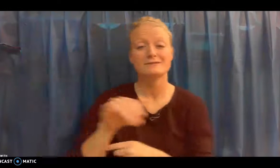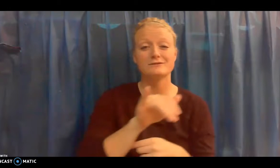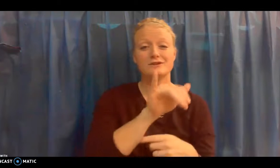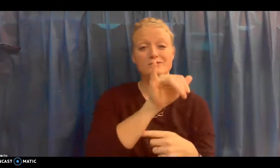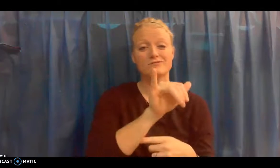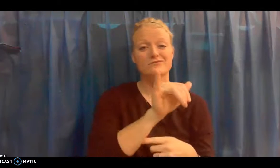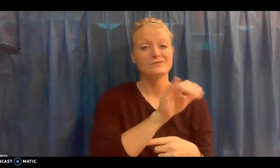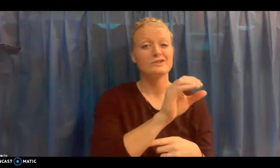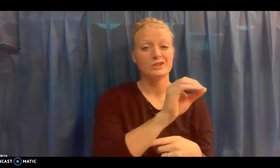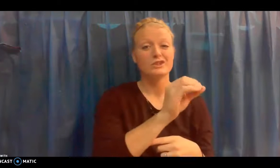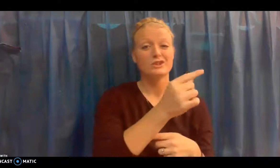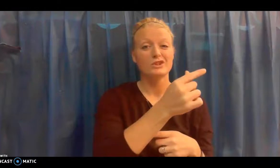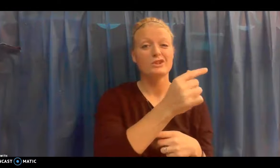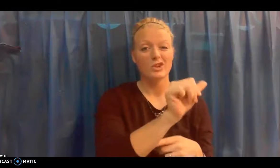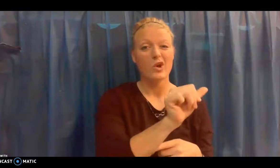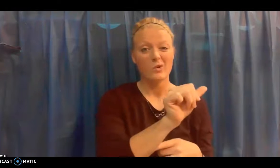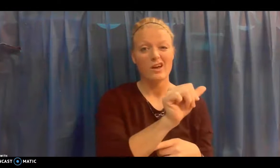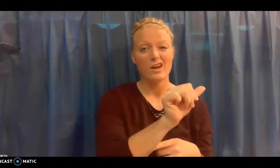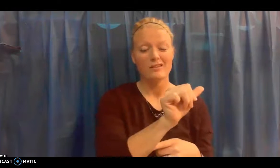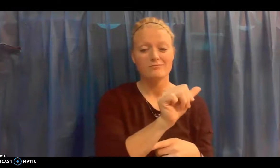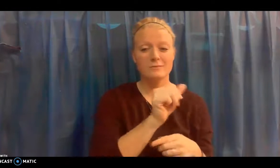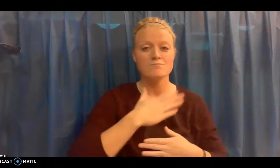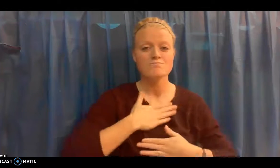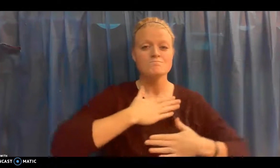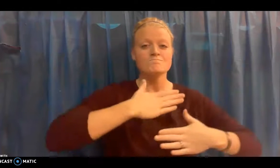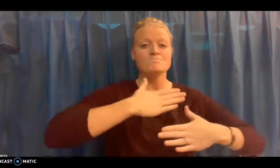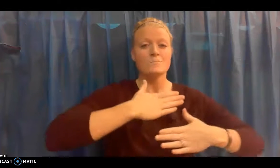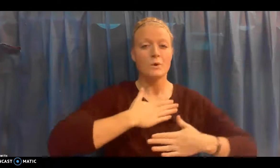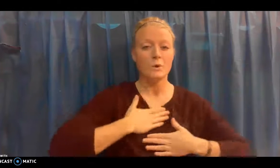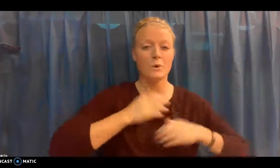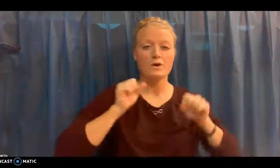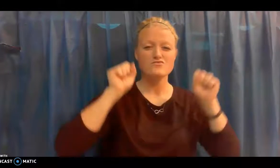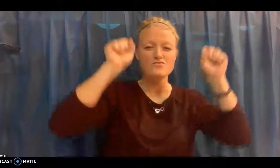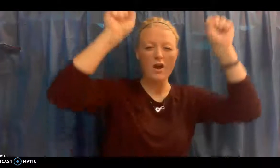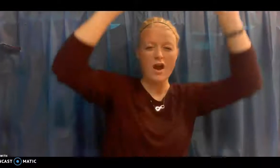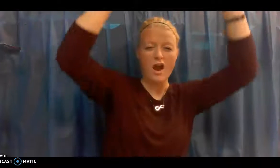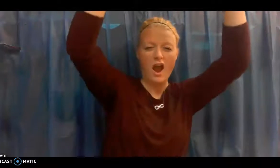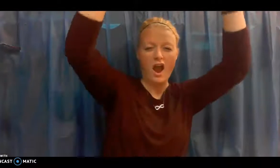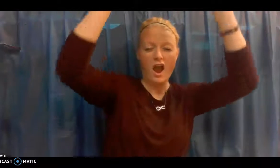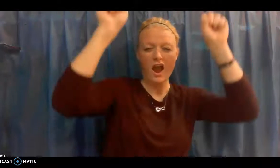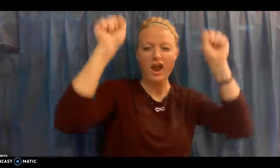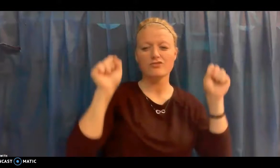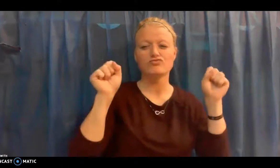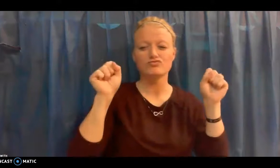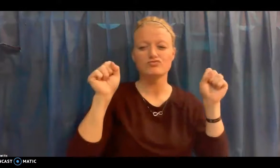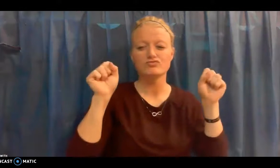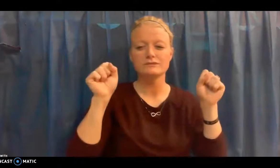Y is for yoga, where you can breathe and stretch.